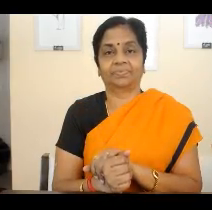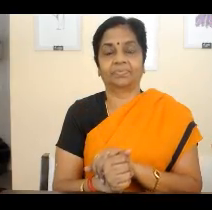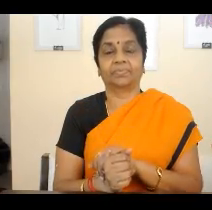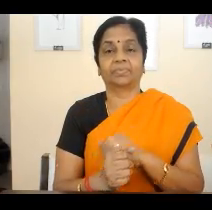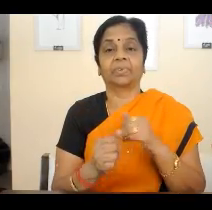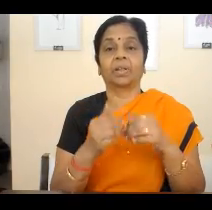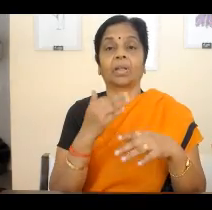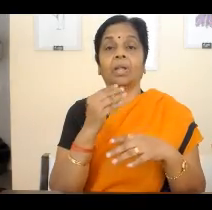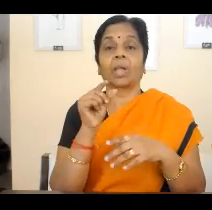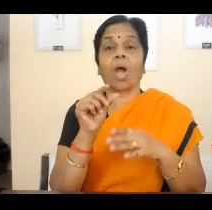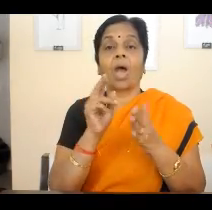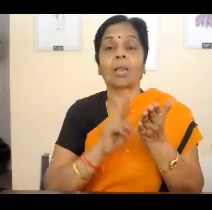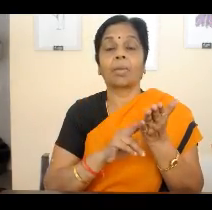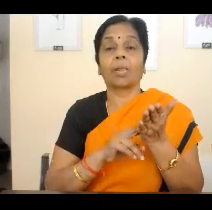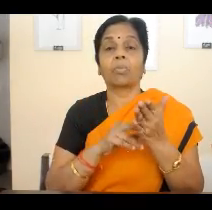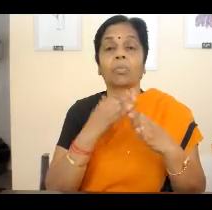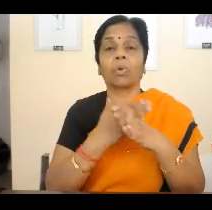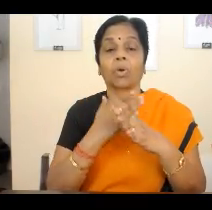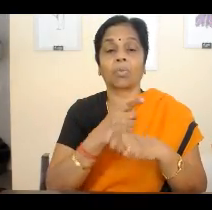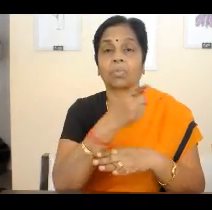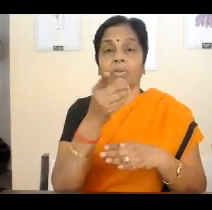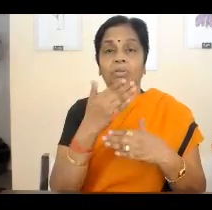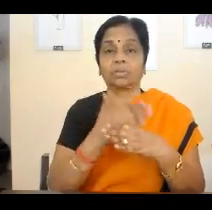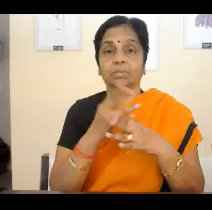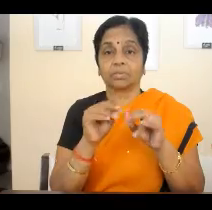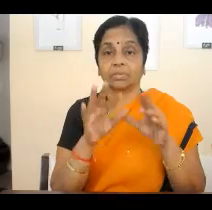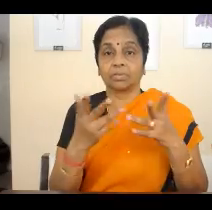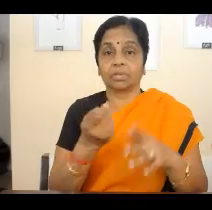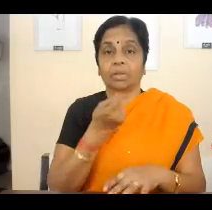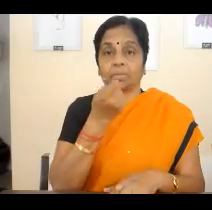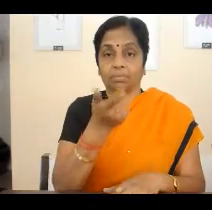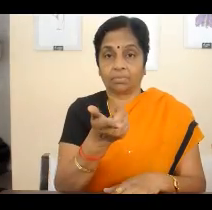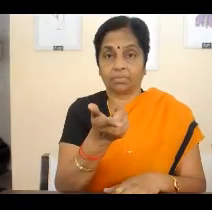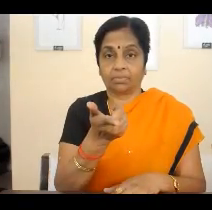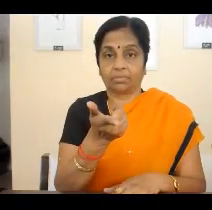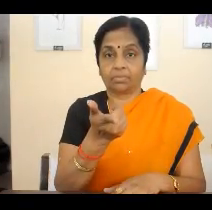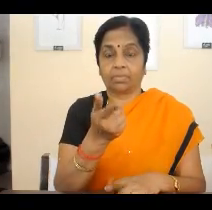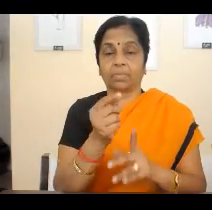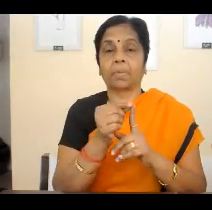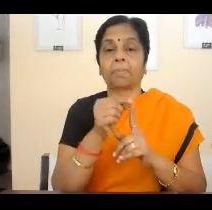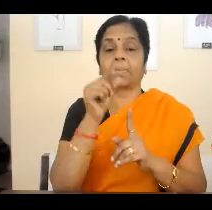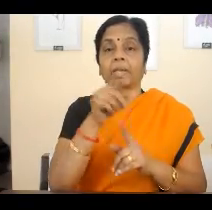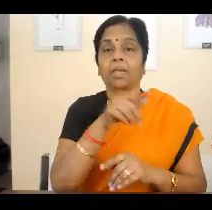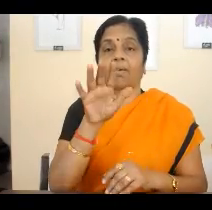Unemployment allowance should be given for a period of 5 years.